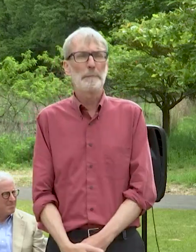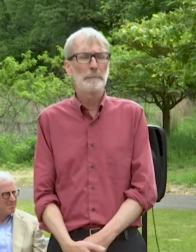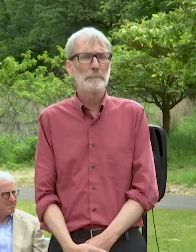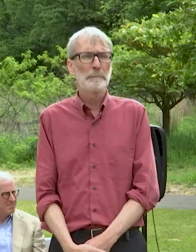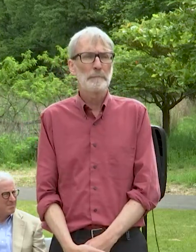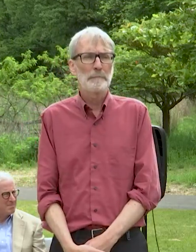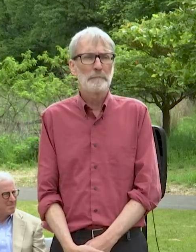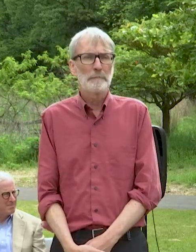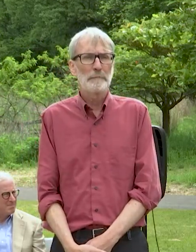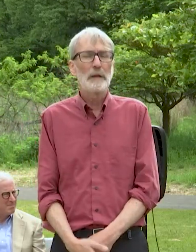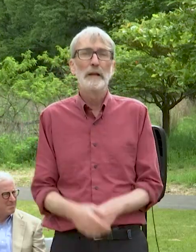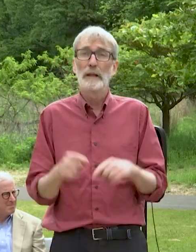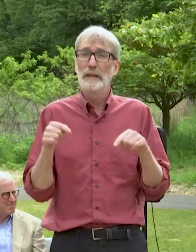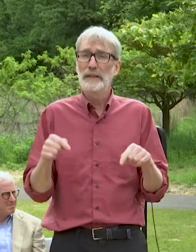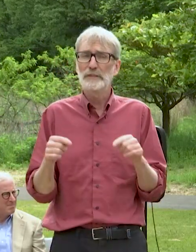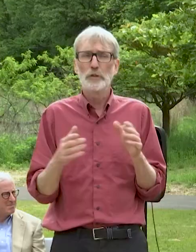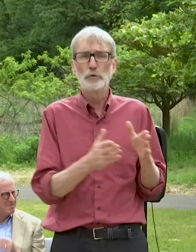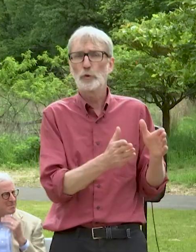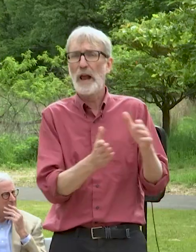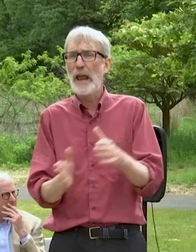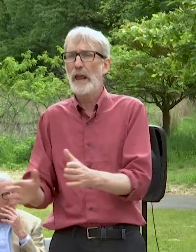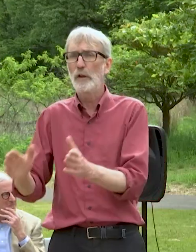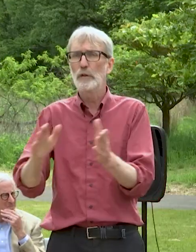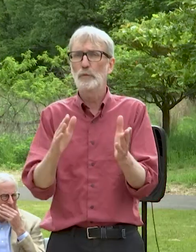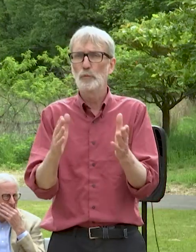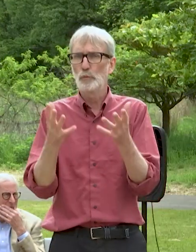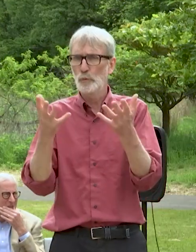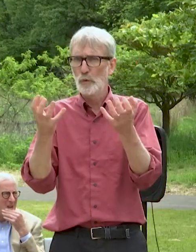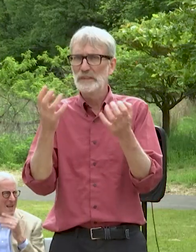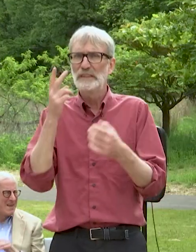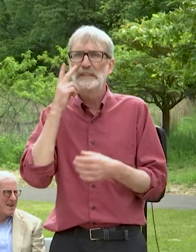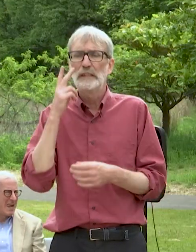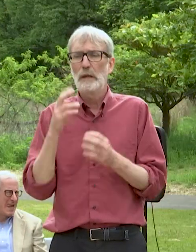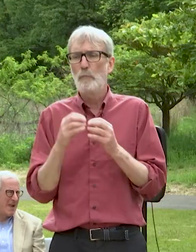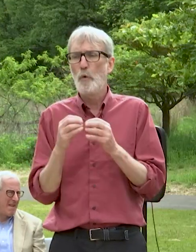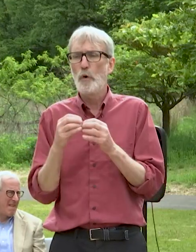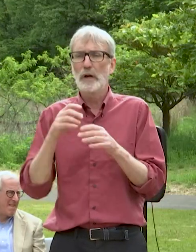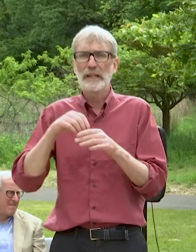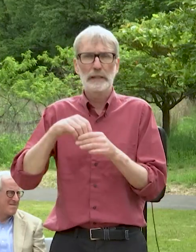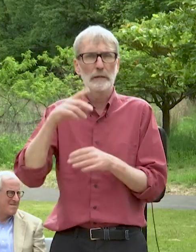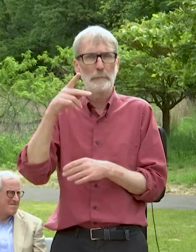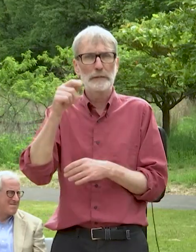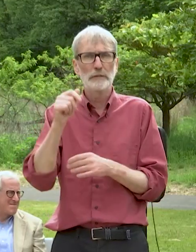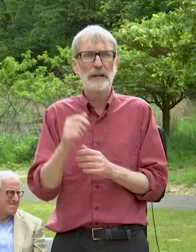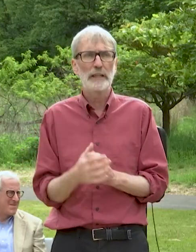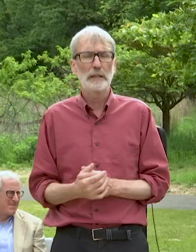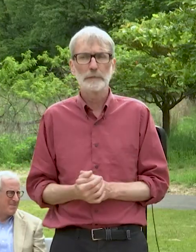Projects like this trail is what we want to see more of across the Commonwealth.